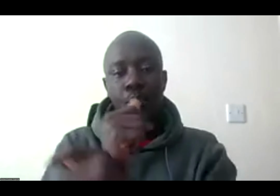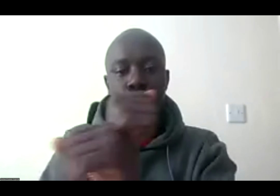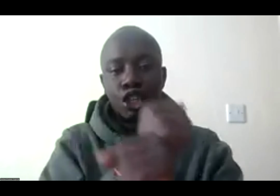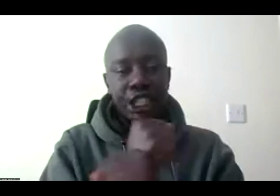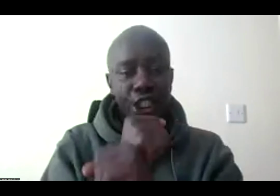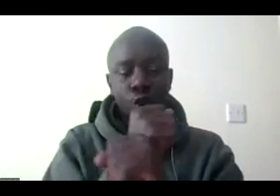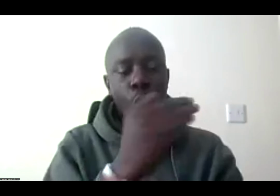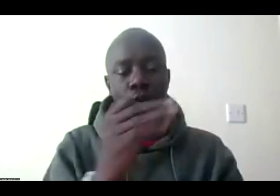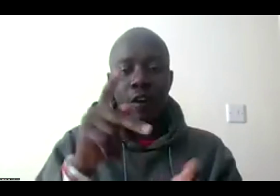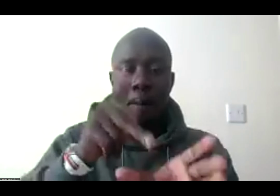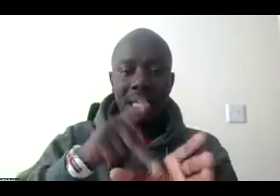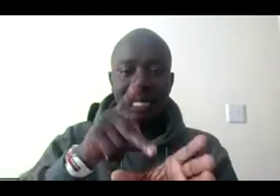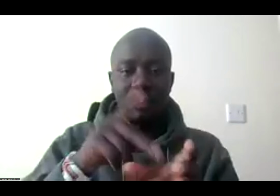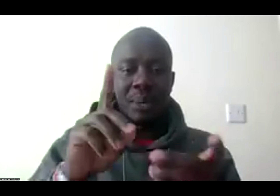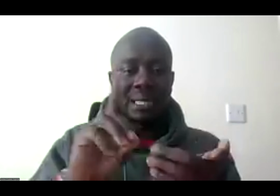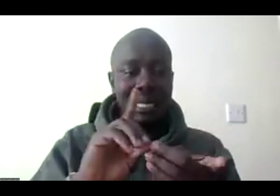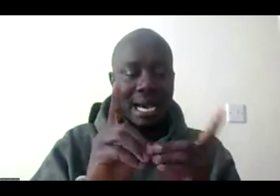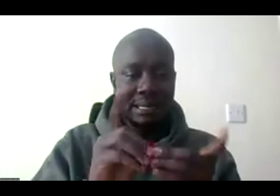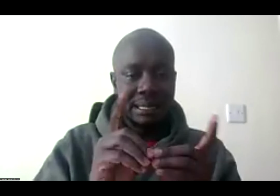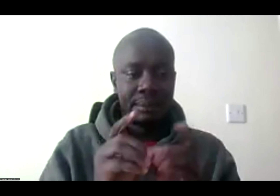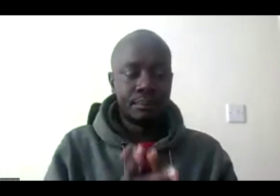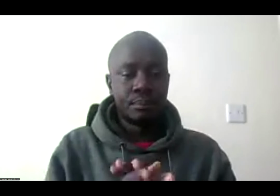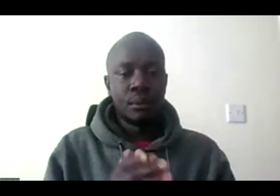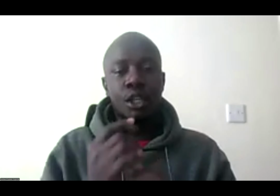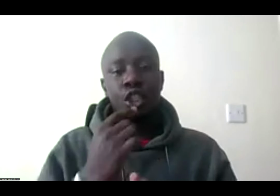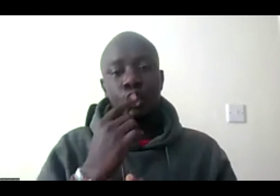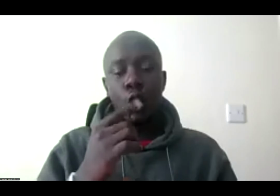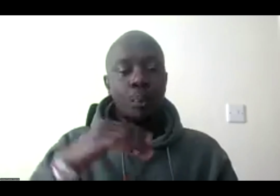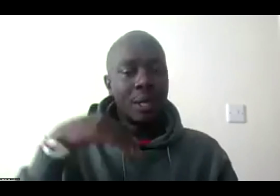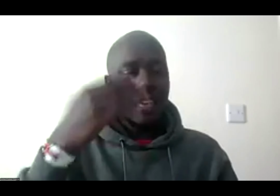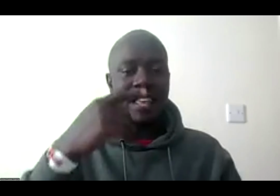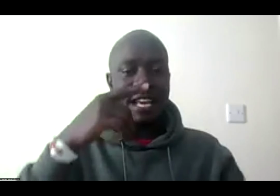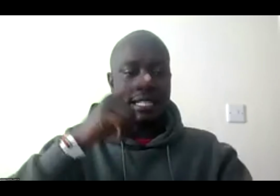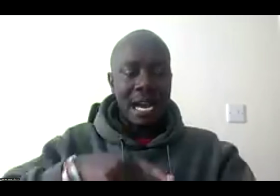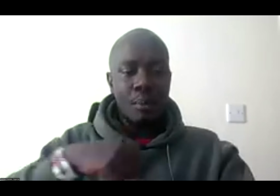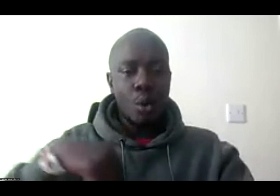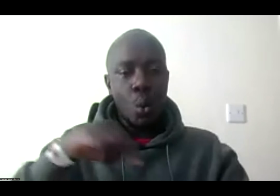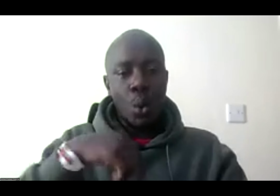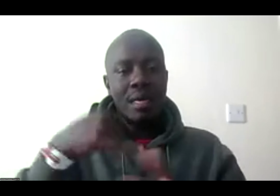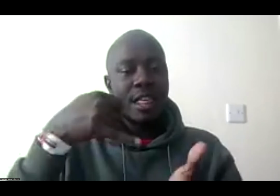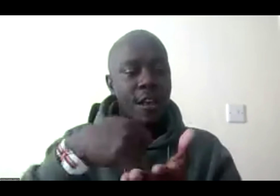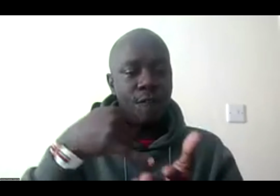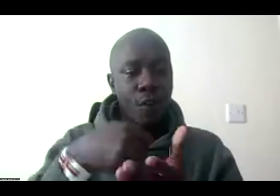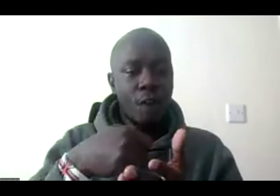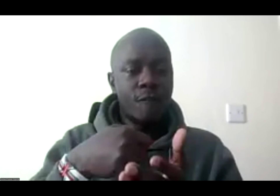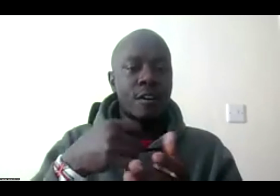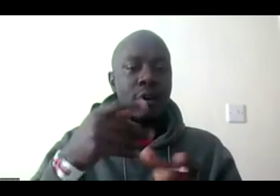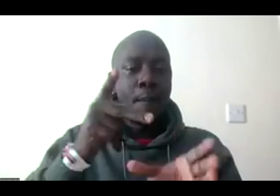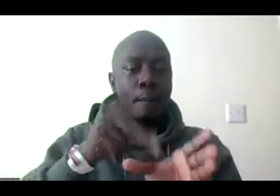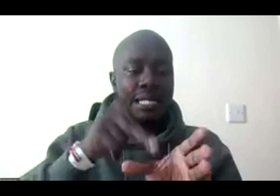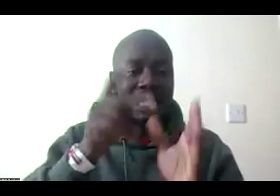We have privacy and protection of the participants during the data collection process. Every time we